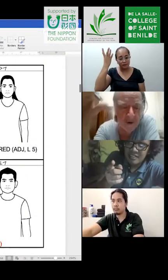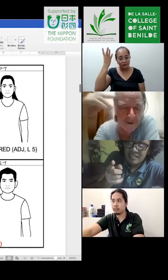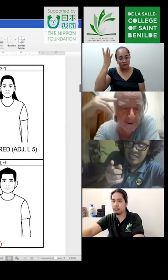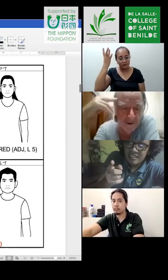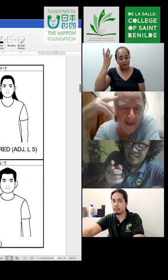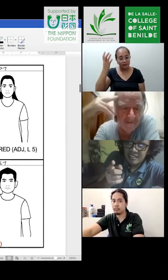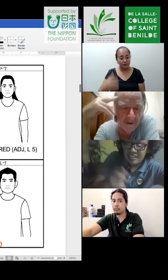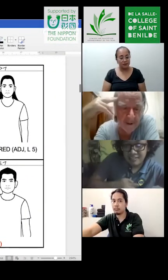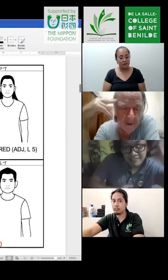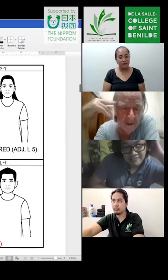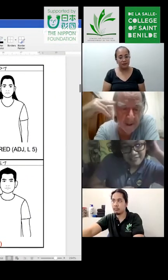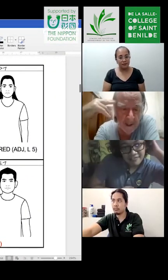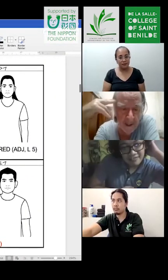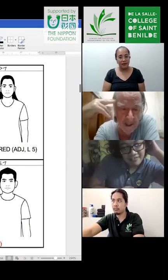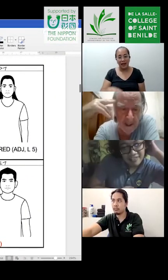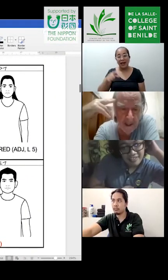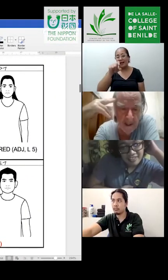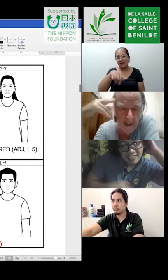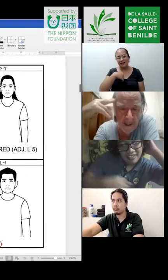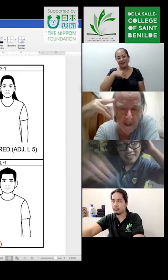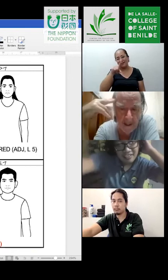a question you're going to have to deal with.